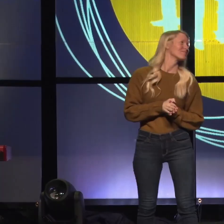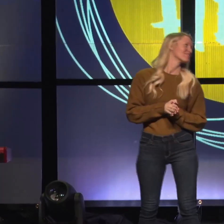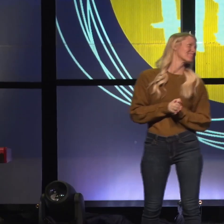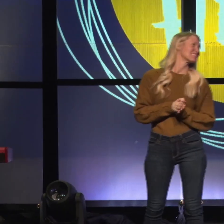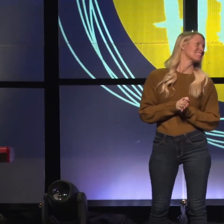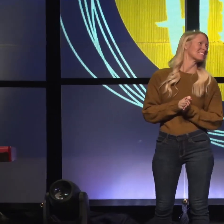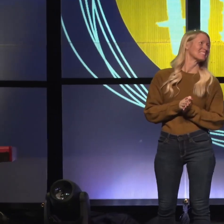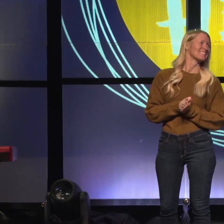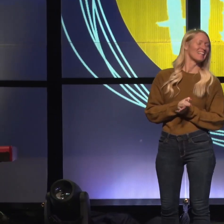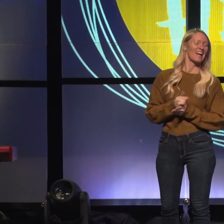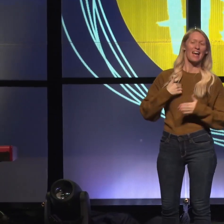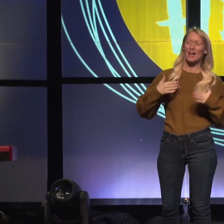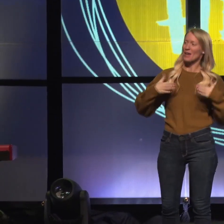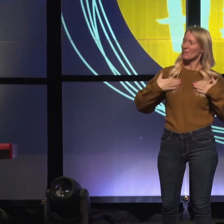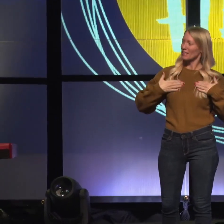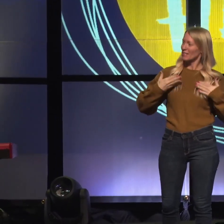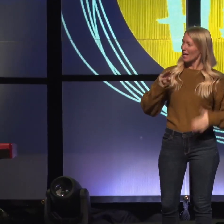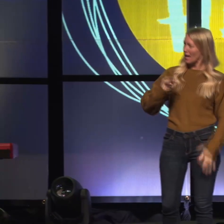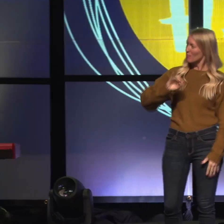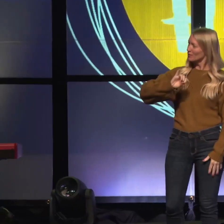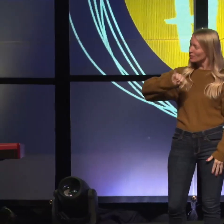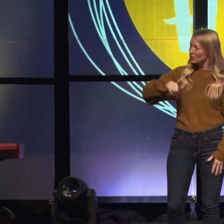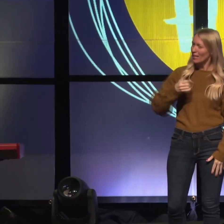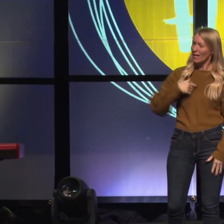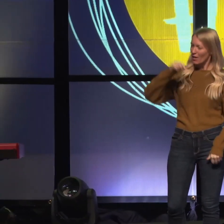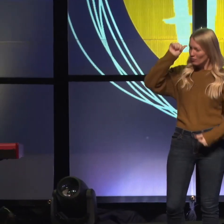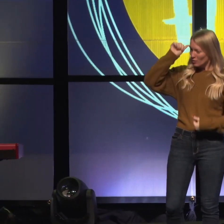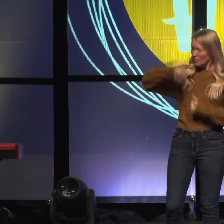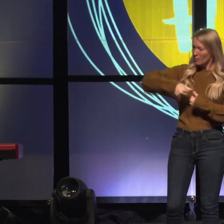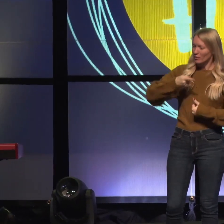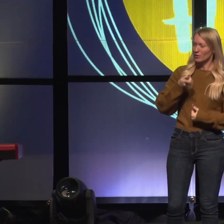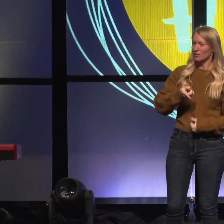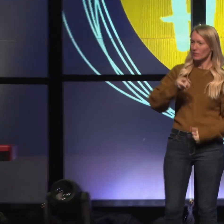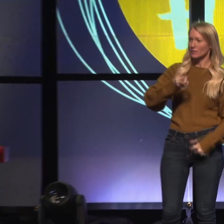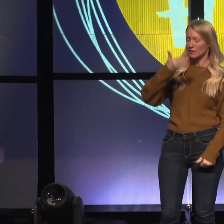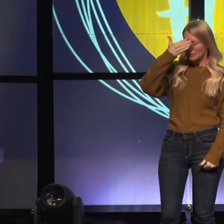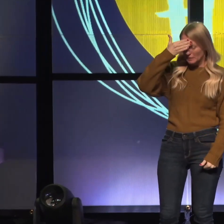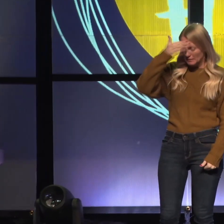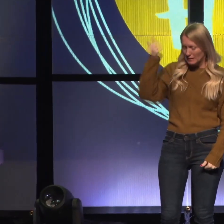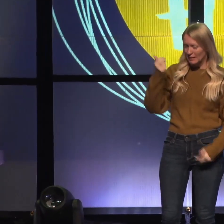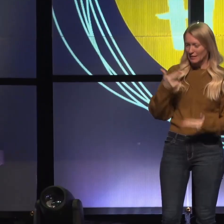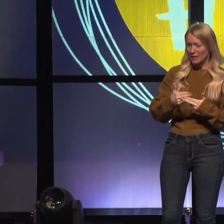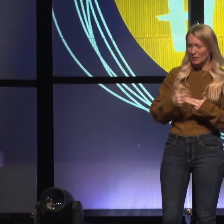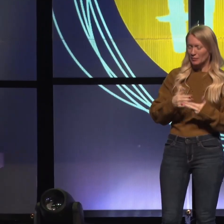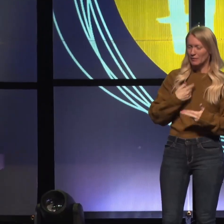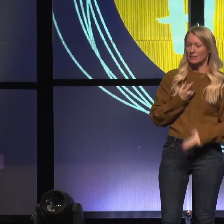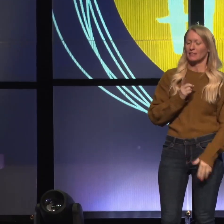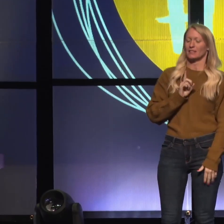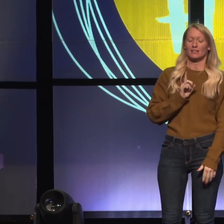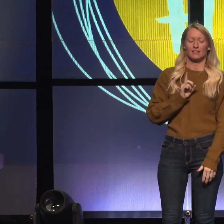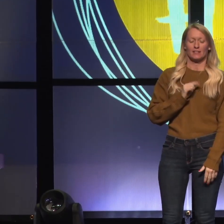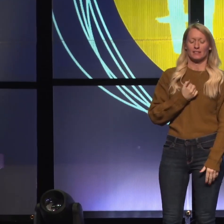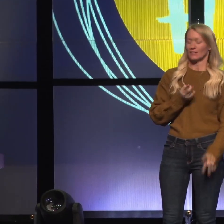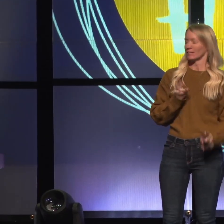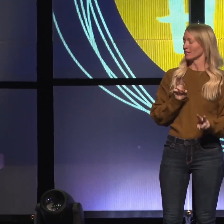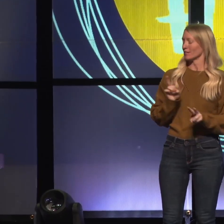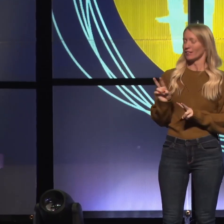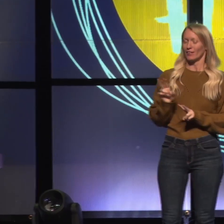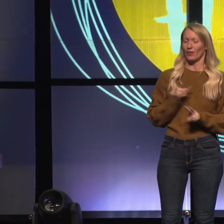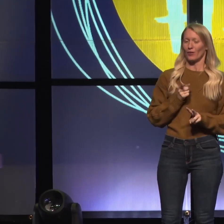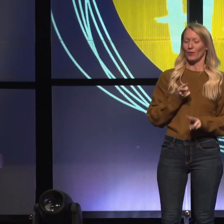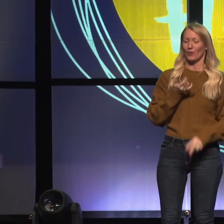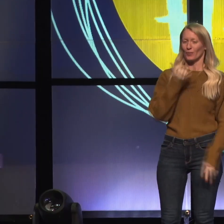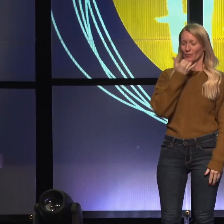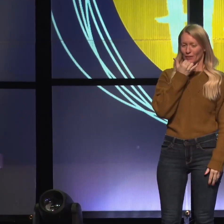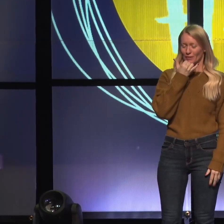I'm just glad, MJ, that I remembered. Like I blank out on names when I'm up here. Like I looked over, I was like, oh no,